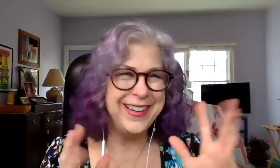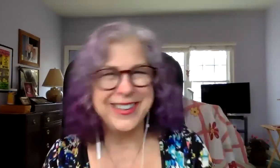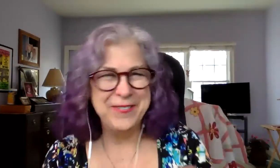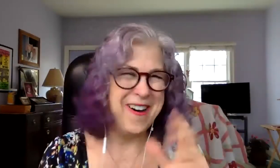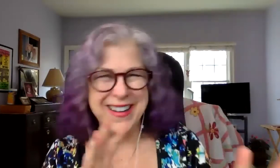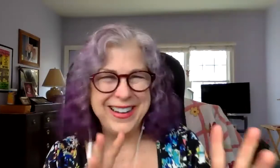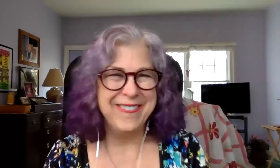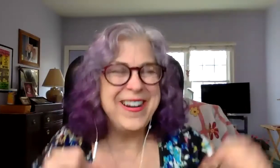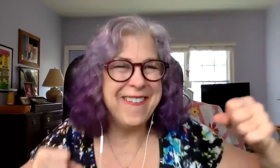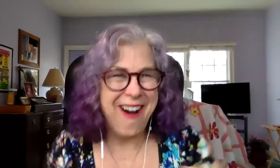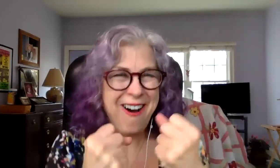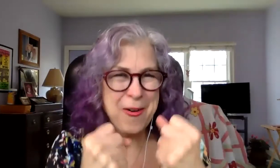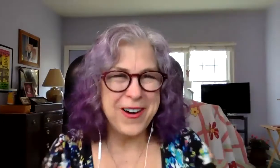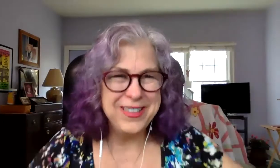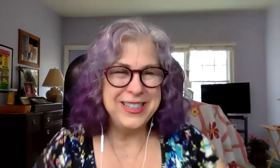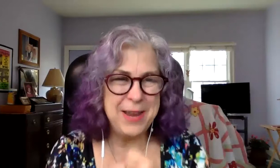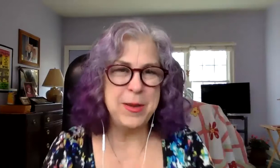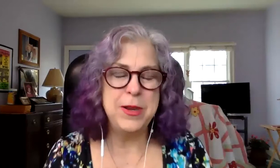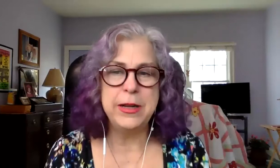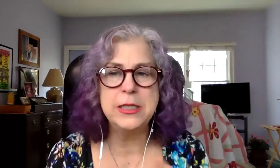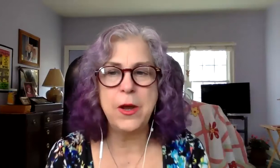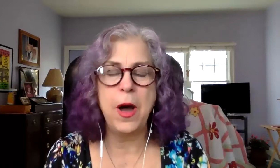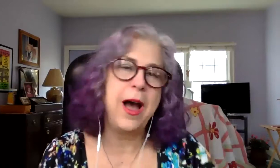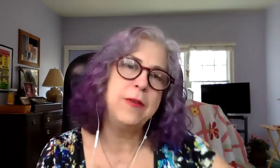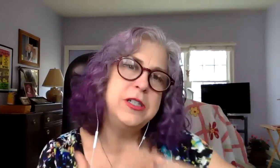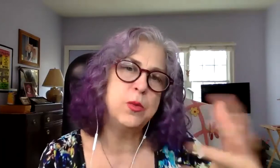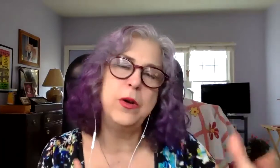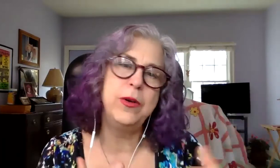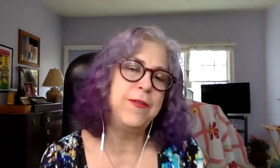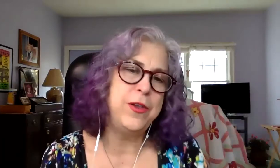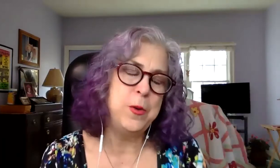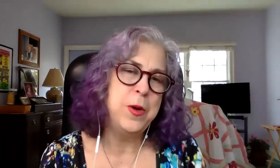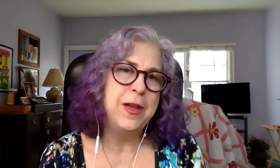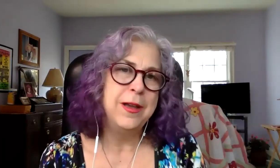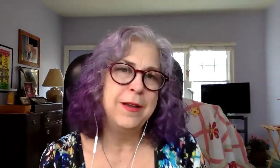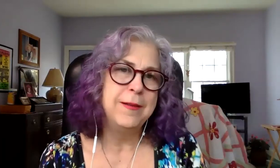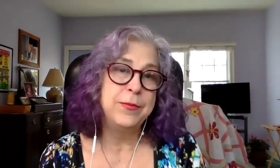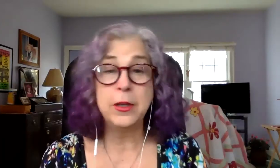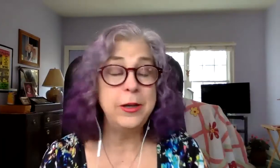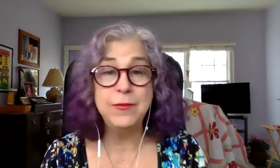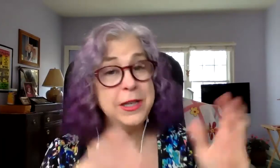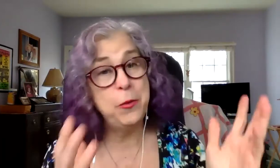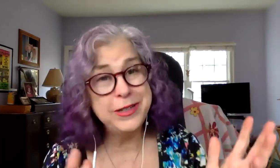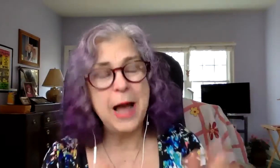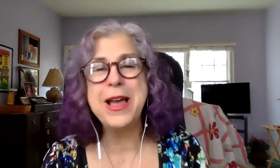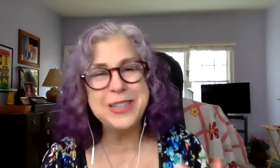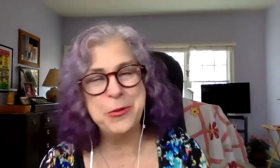Come on. We are all part of the same community. So I was just wondering if you could give us any wisdom. I'm asking you really